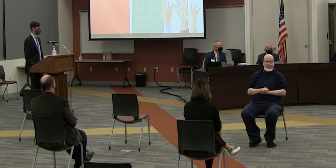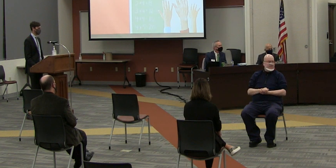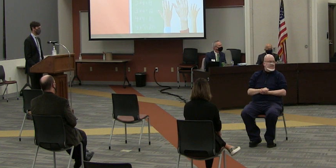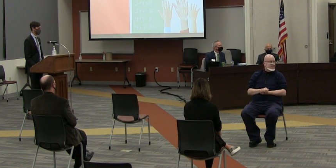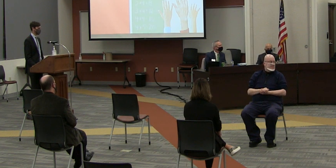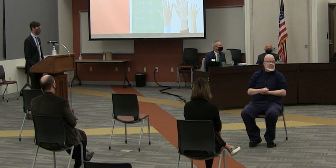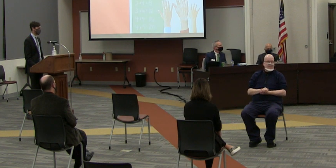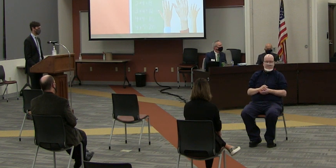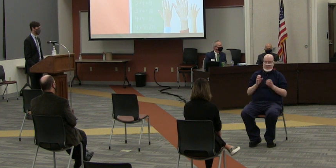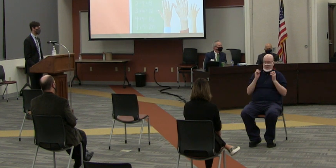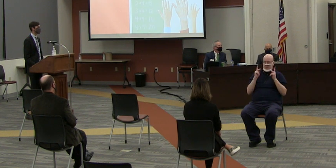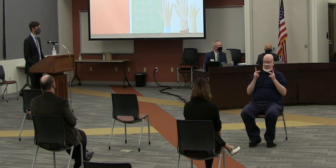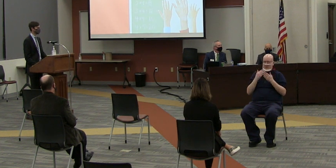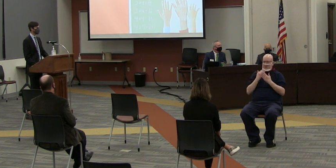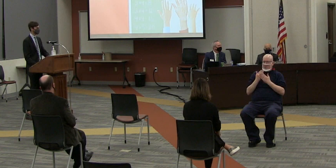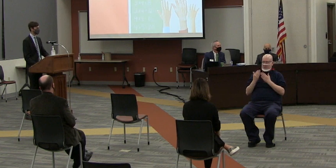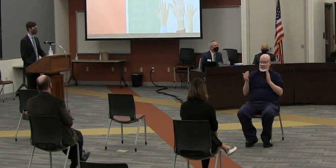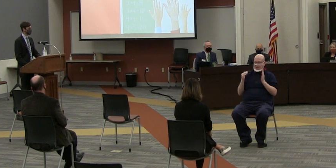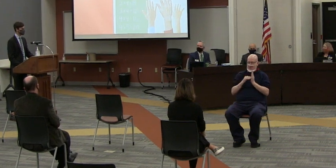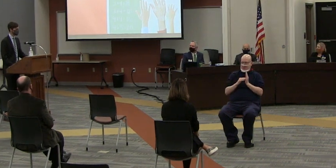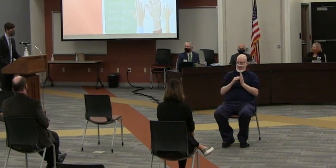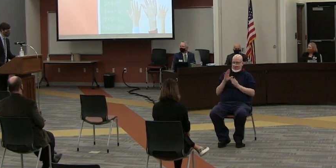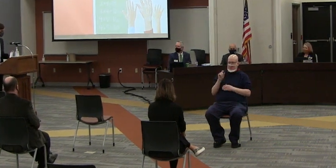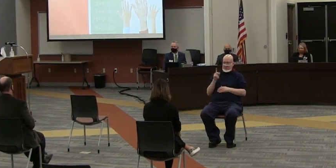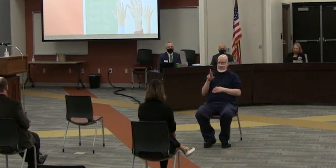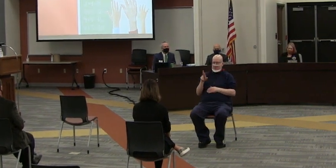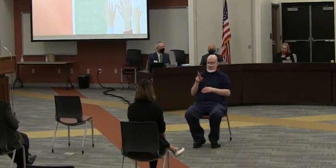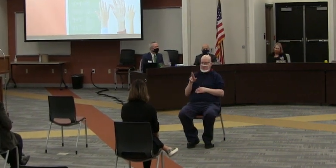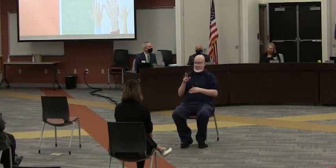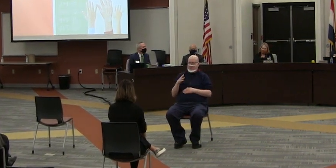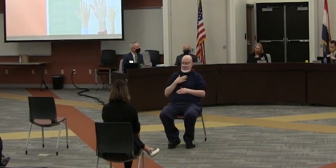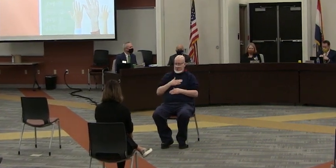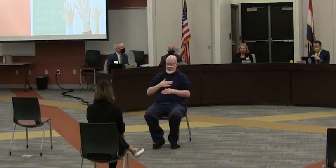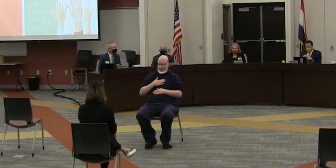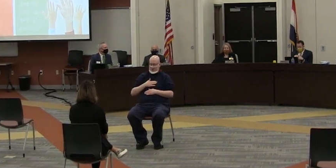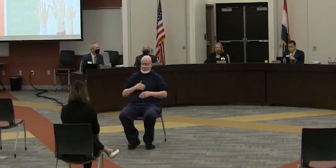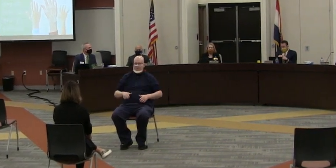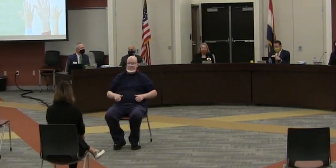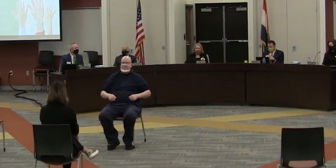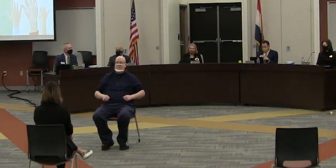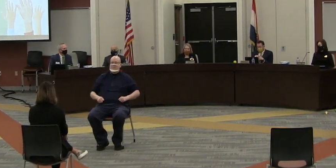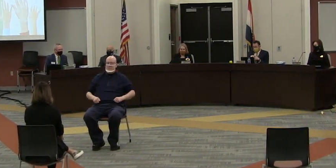Okay. Thanks again, Carter. Really appreciate it. Thank you.